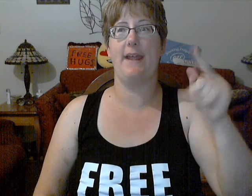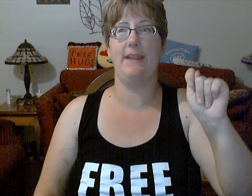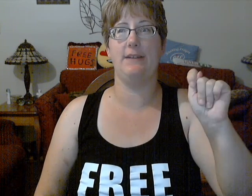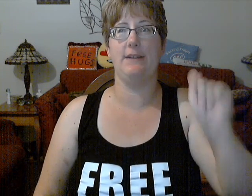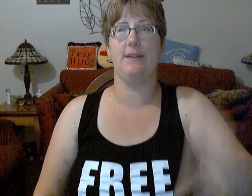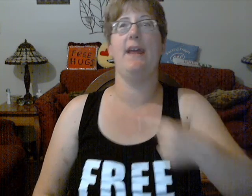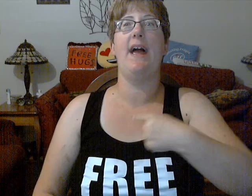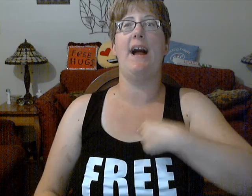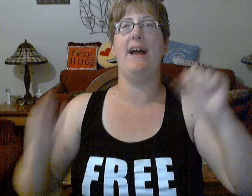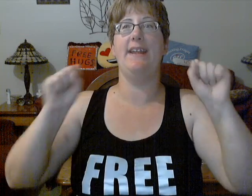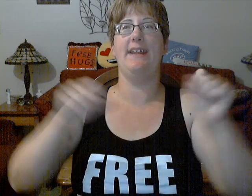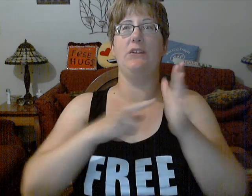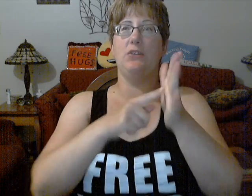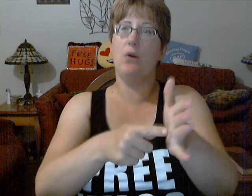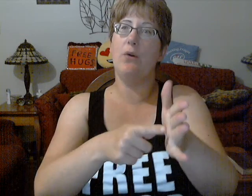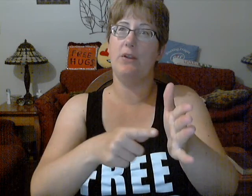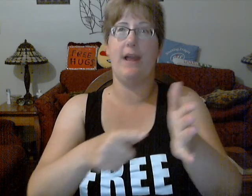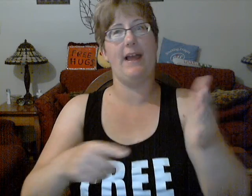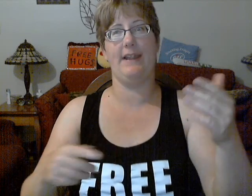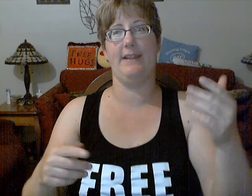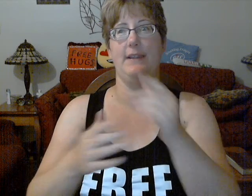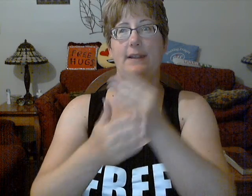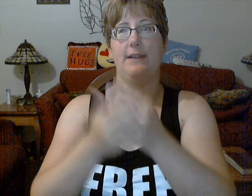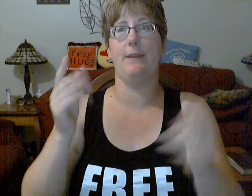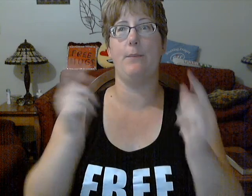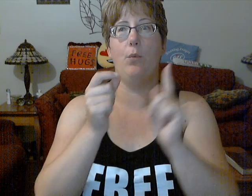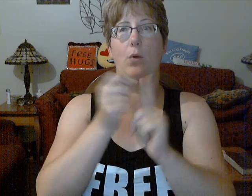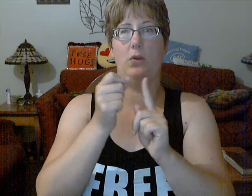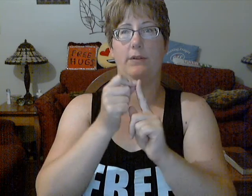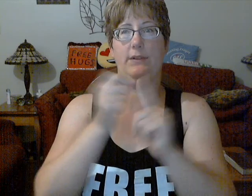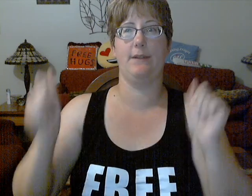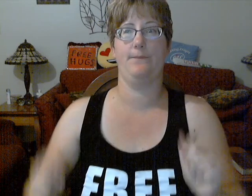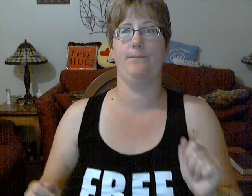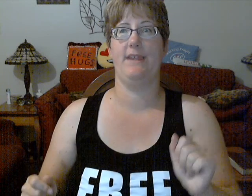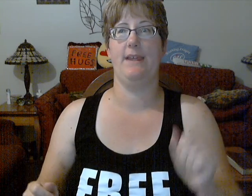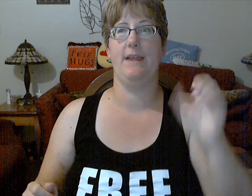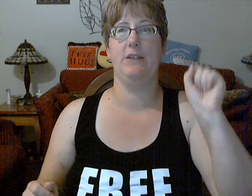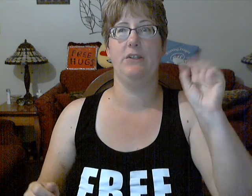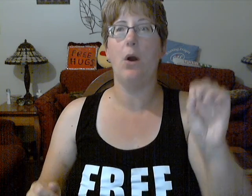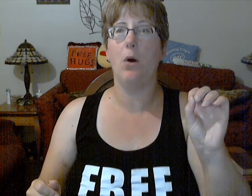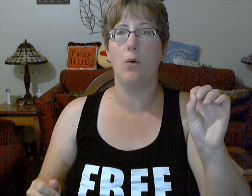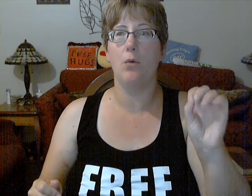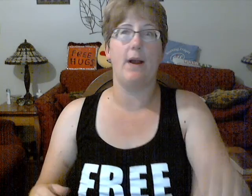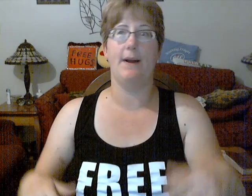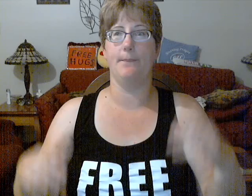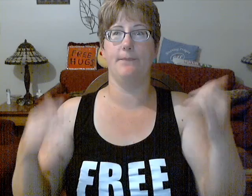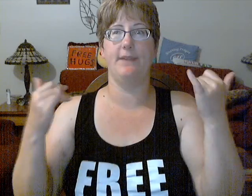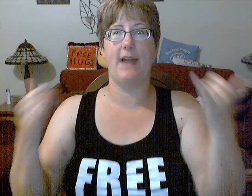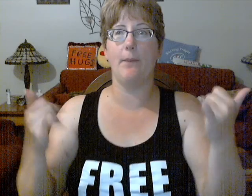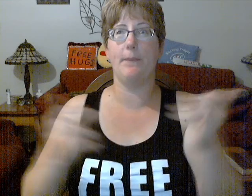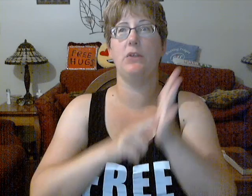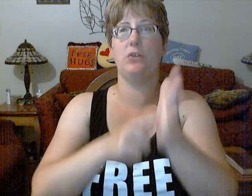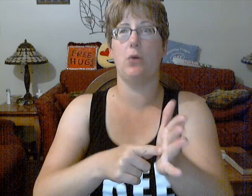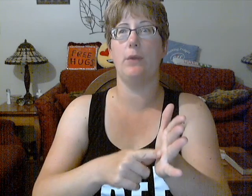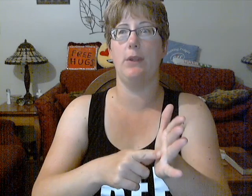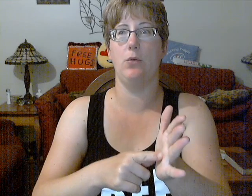I can show you guys some words. So, now I'm going to show you